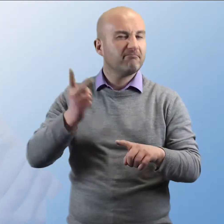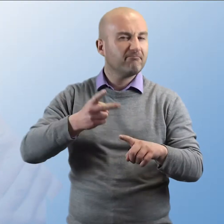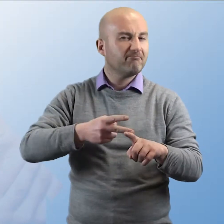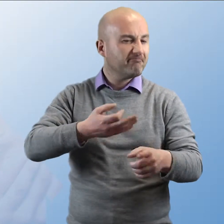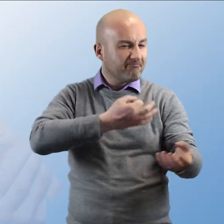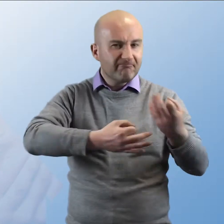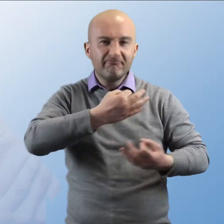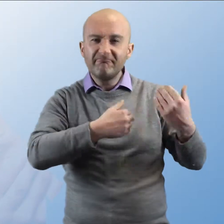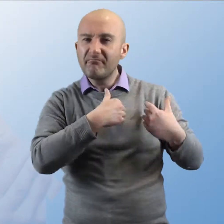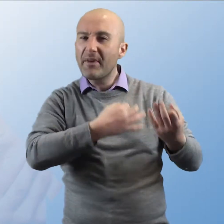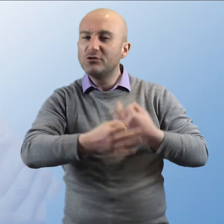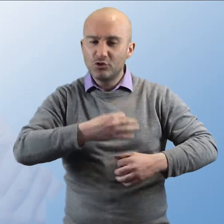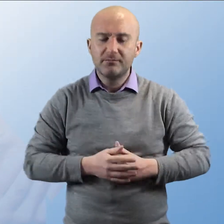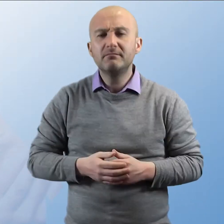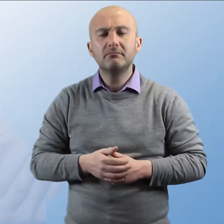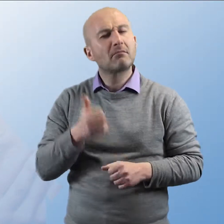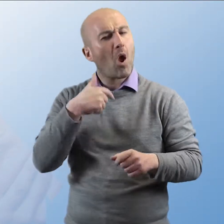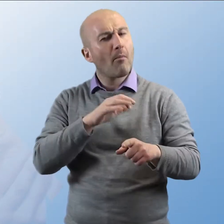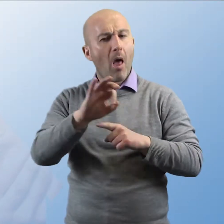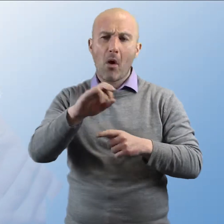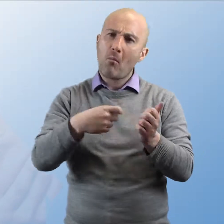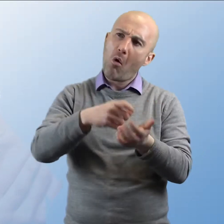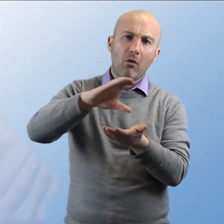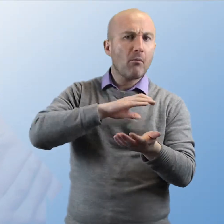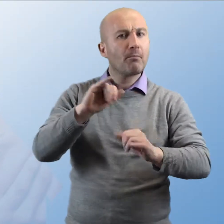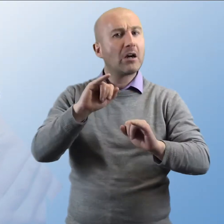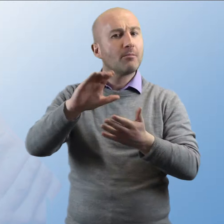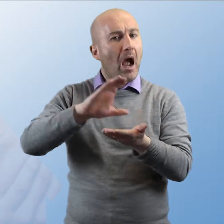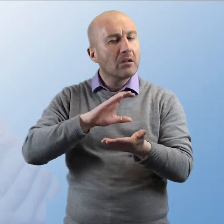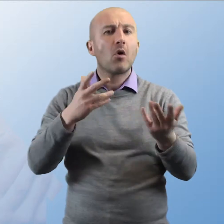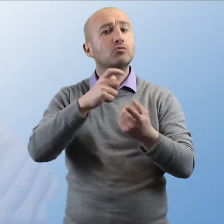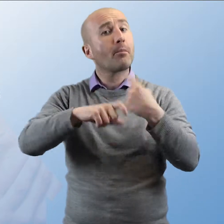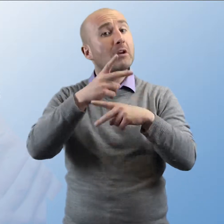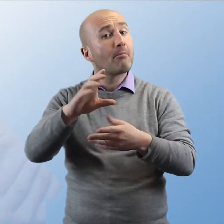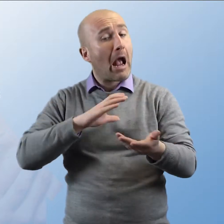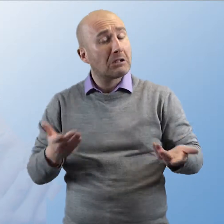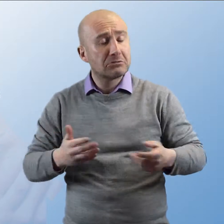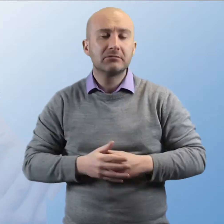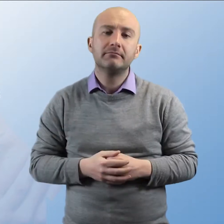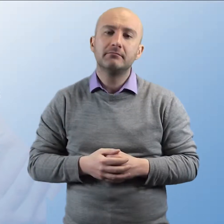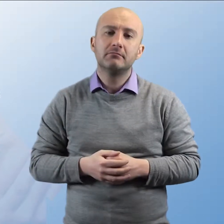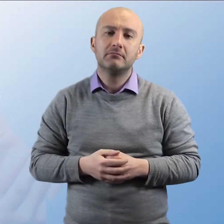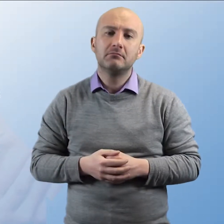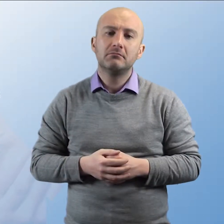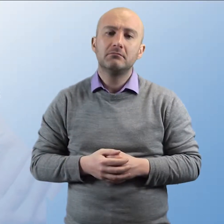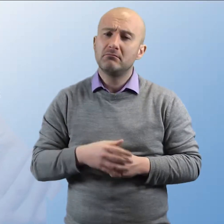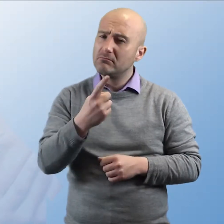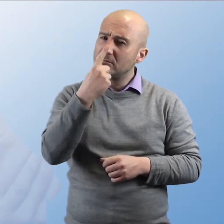Frequently asked questions. How do I apply for a crisis grant or a community care grant? You can apply